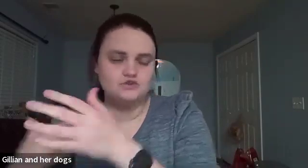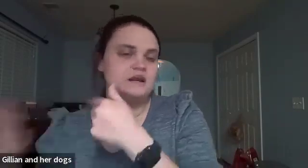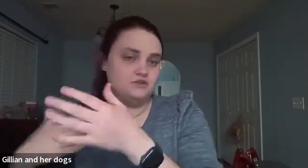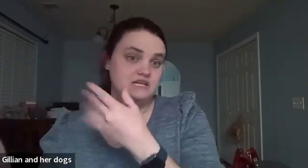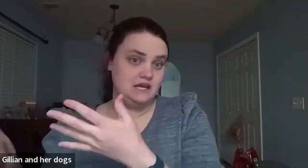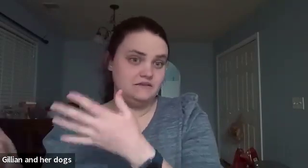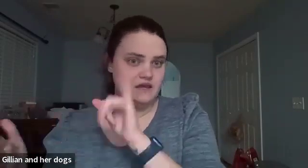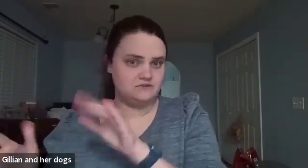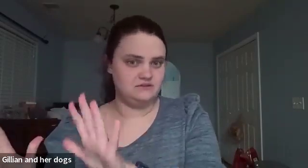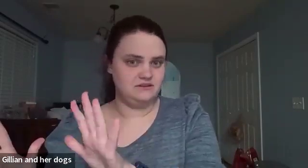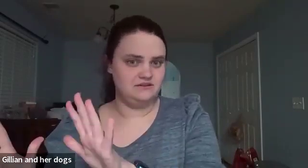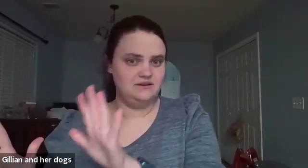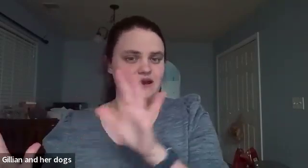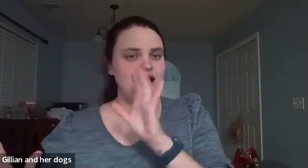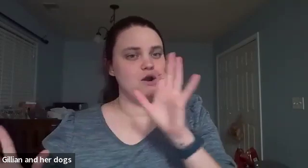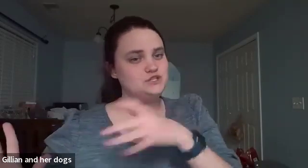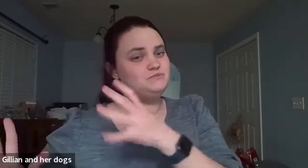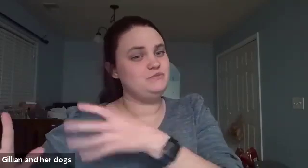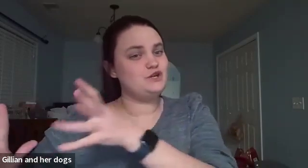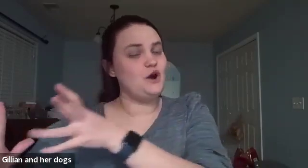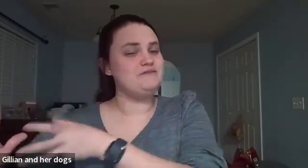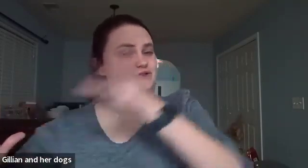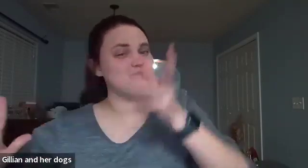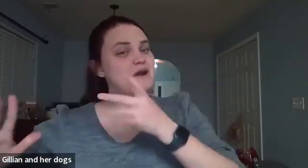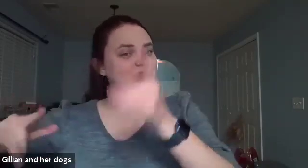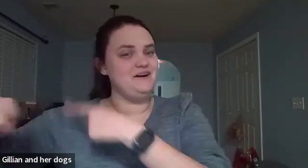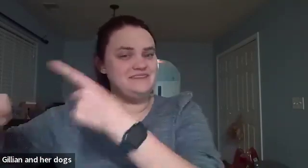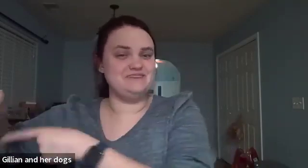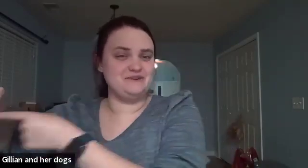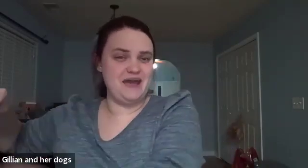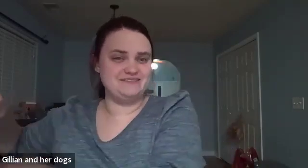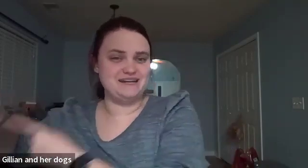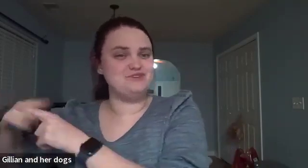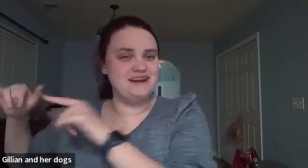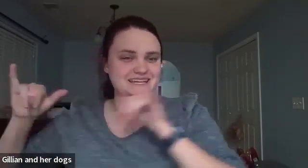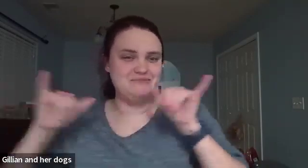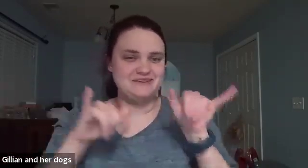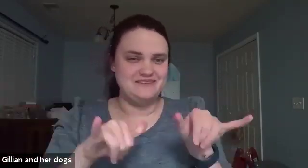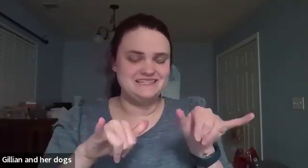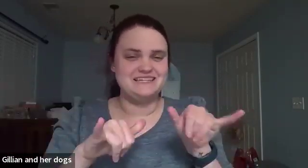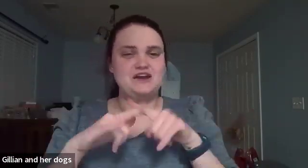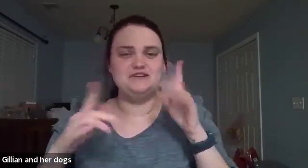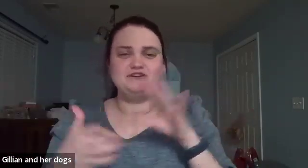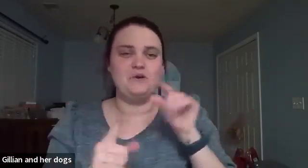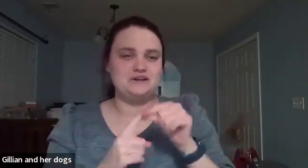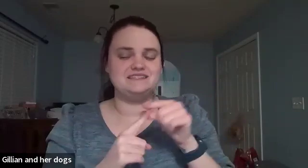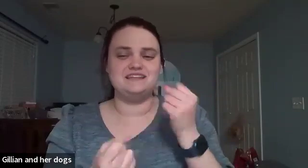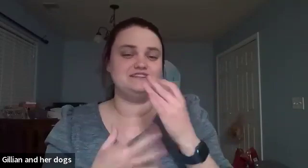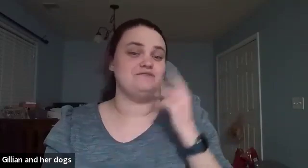$20, whatever you're saying, that sort of thing. I know we're spiraling on these different paths, and I'm trying to keep us on this because I know these are words and signs that y'all have